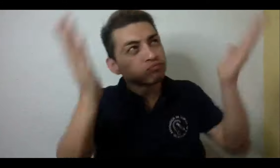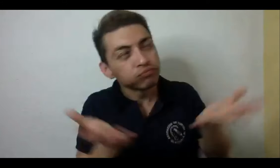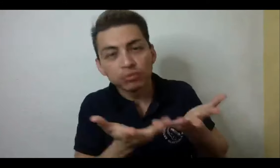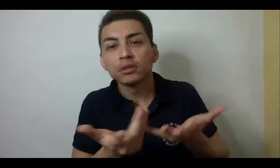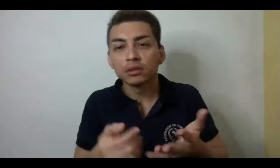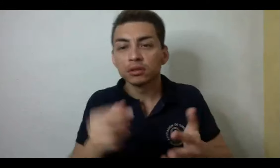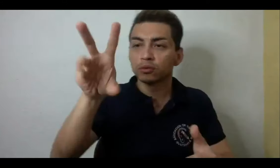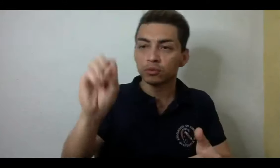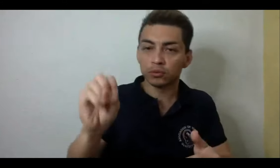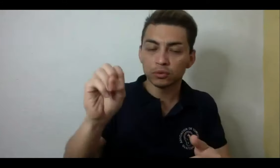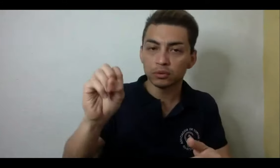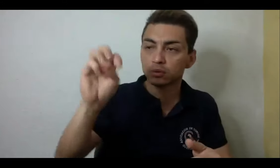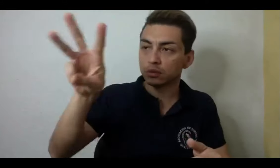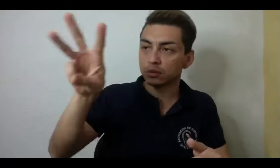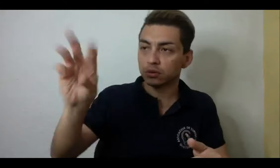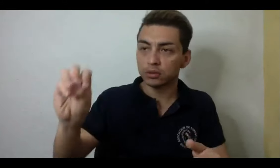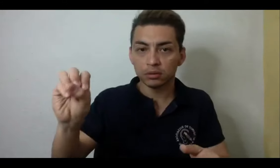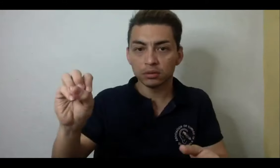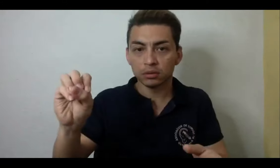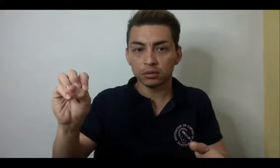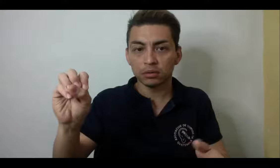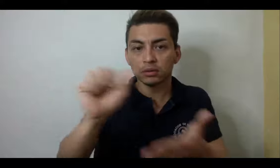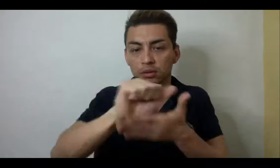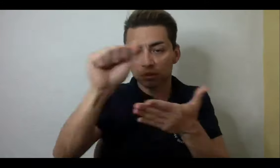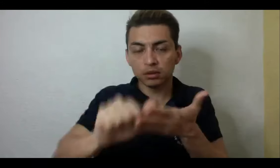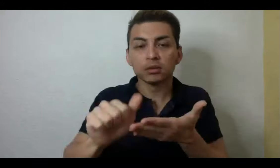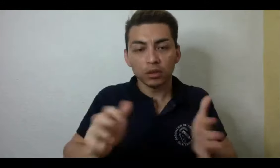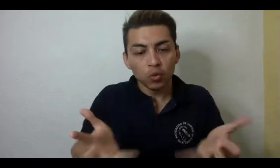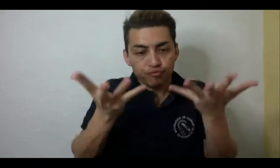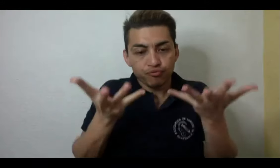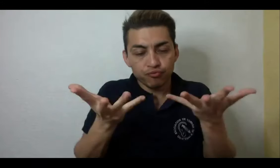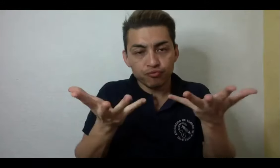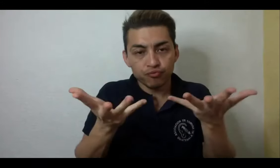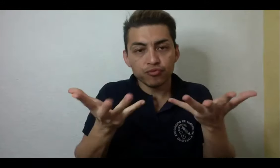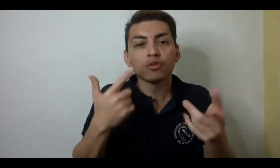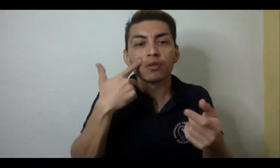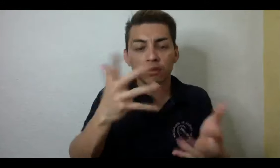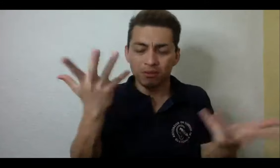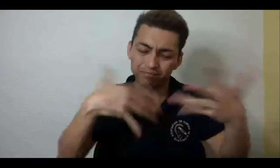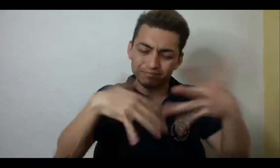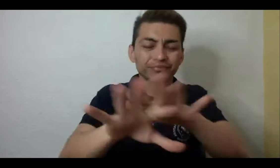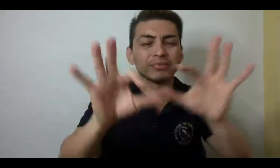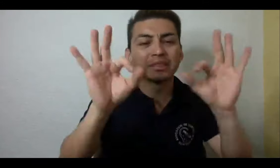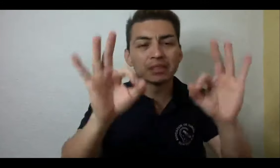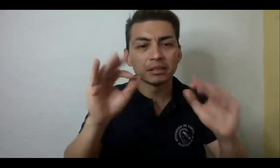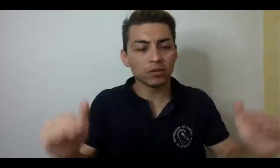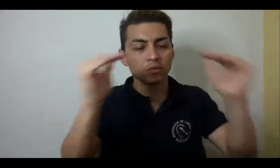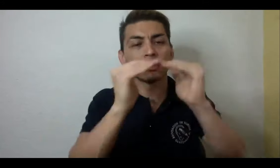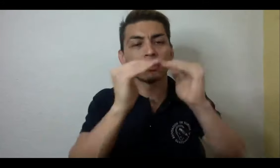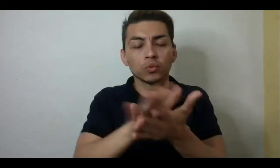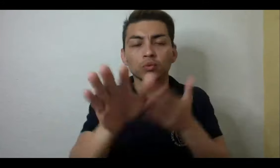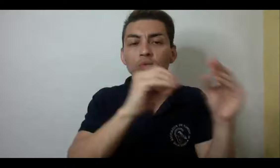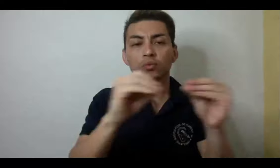for Sustainable Development, which aims to ensure inclusive and equitable quality education and